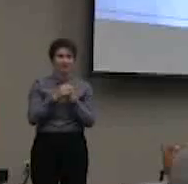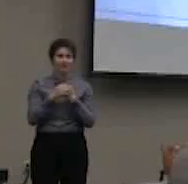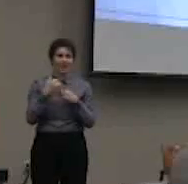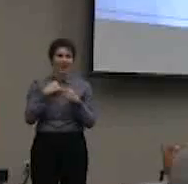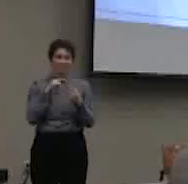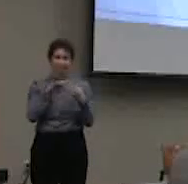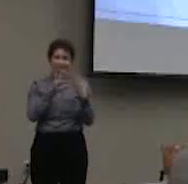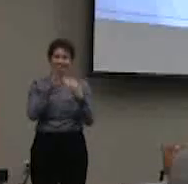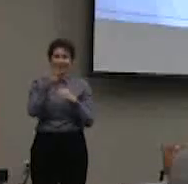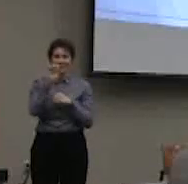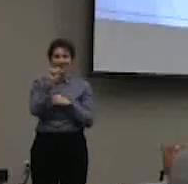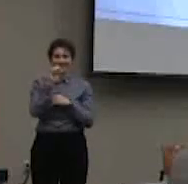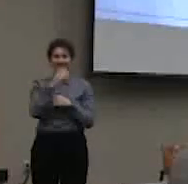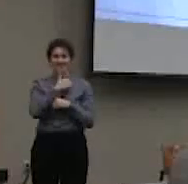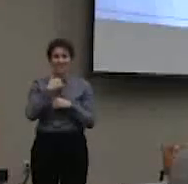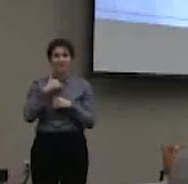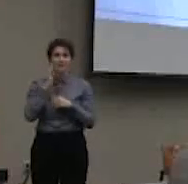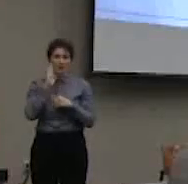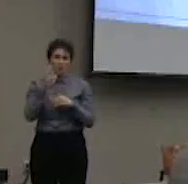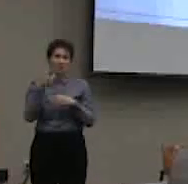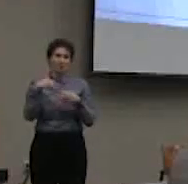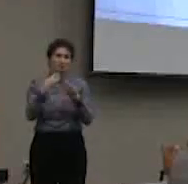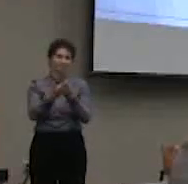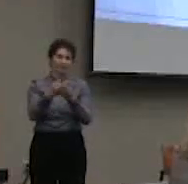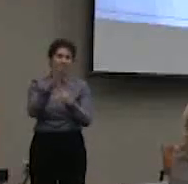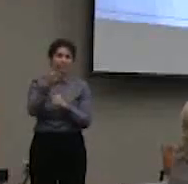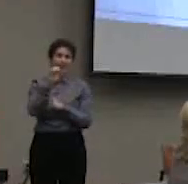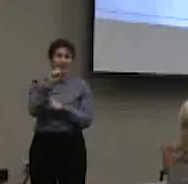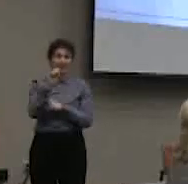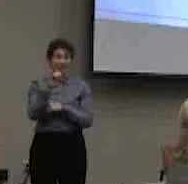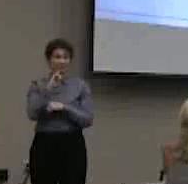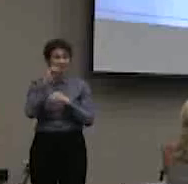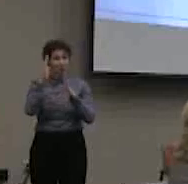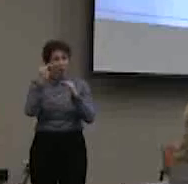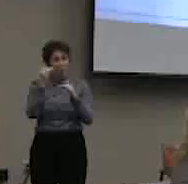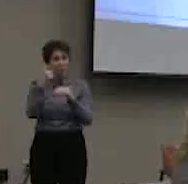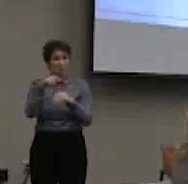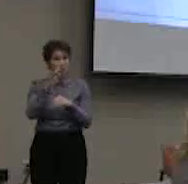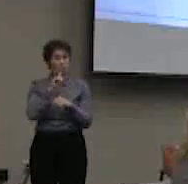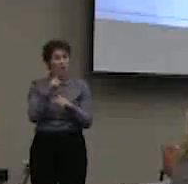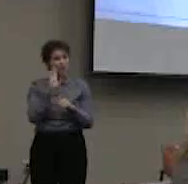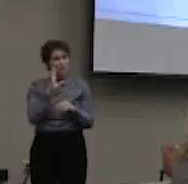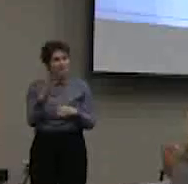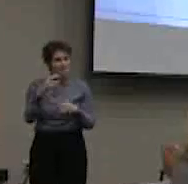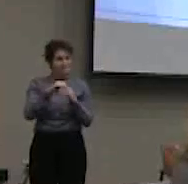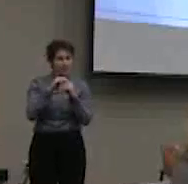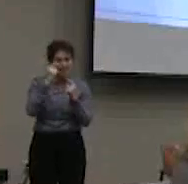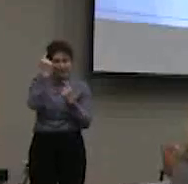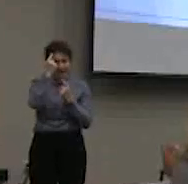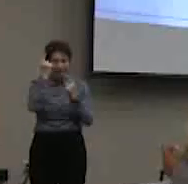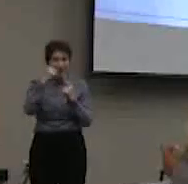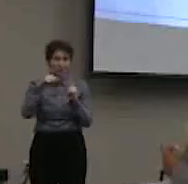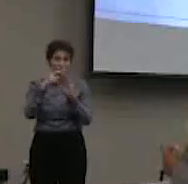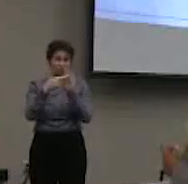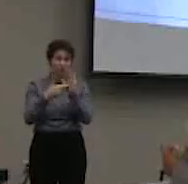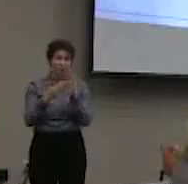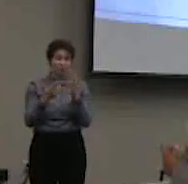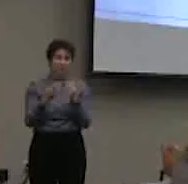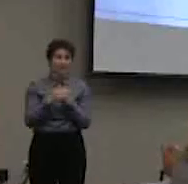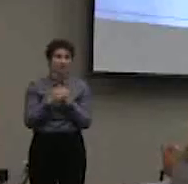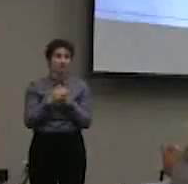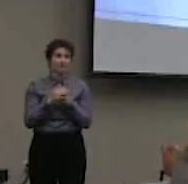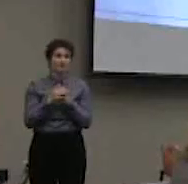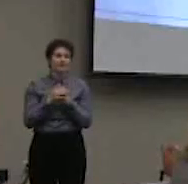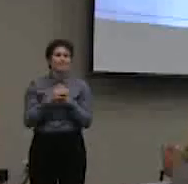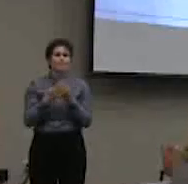And I hope that everyone will really engage in thinking about those, i.e., what